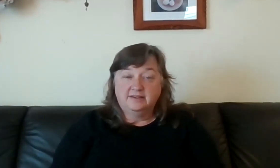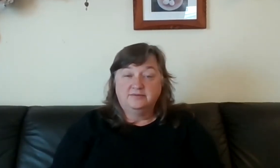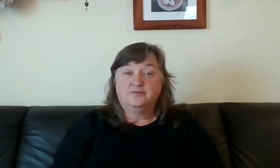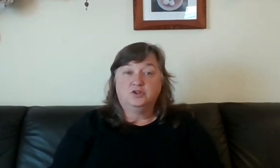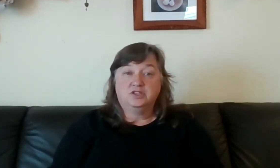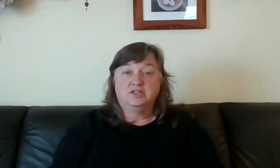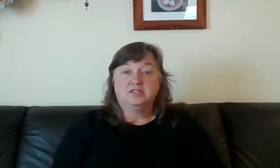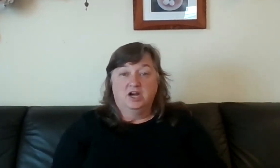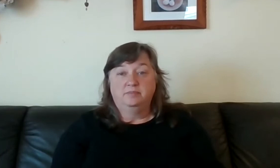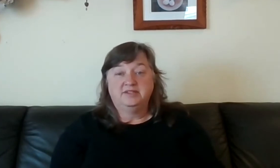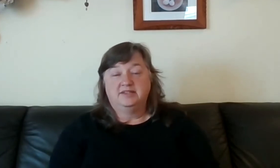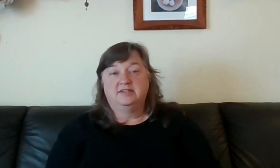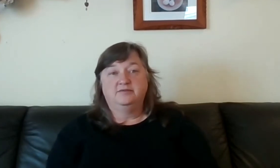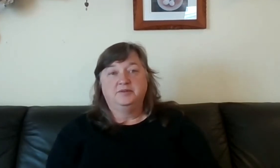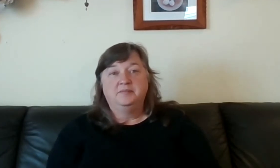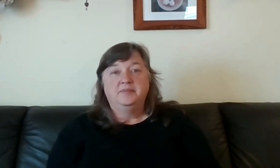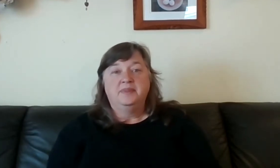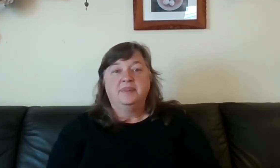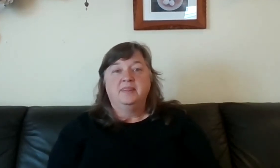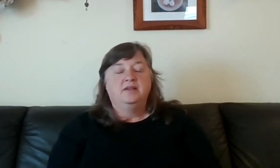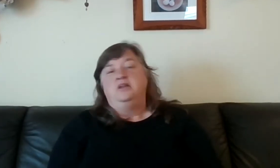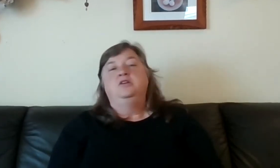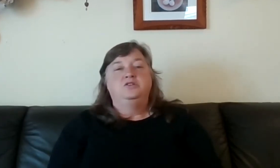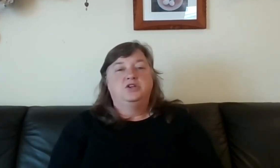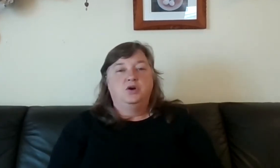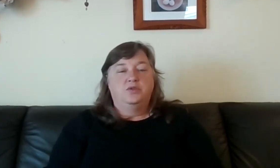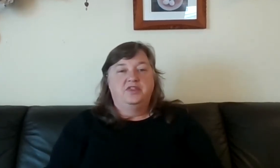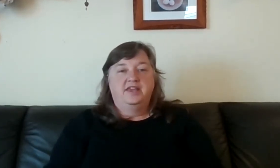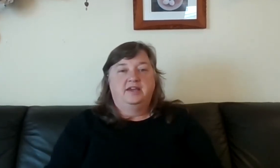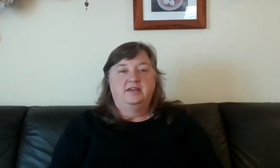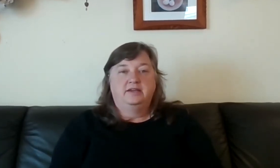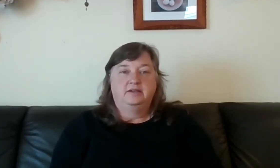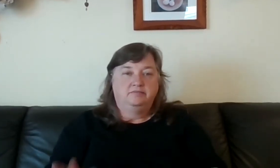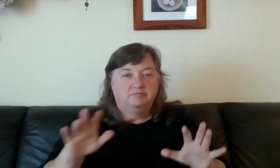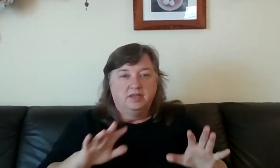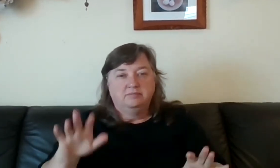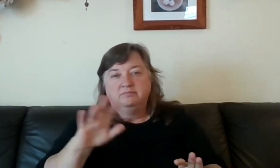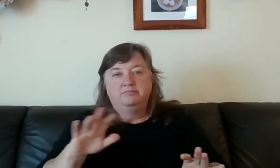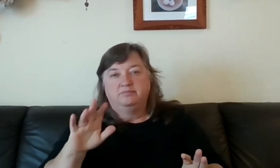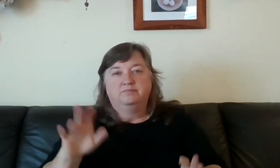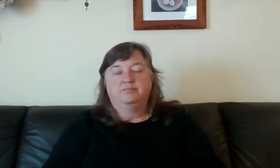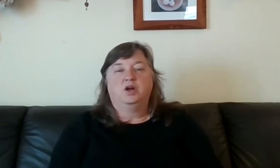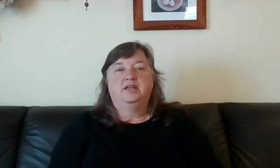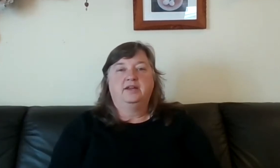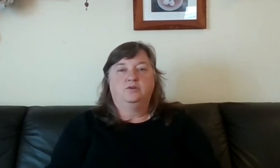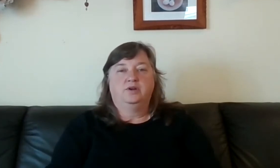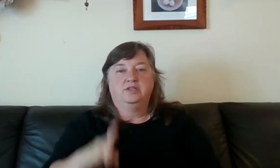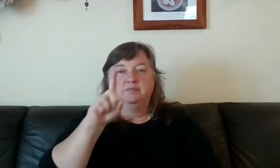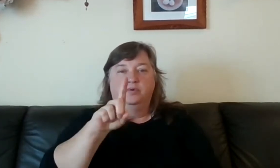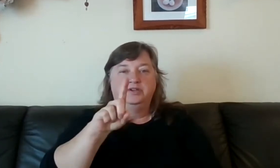Possessives versus non-possessive. So think in broad categories,